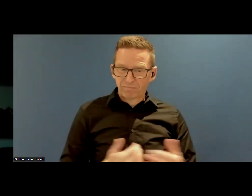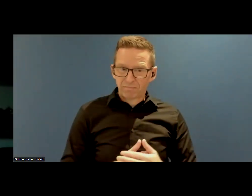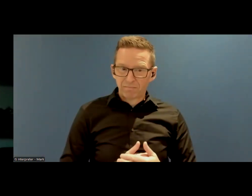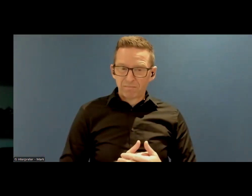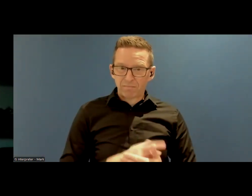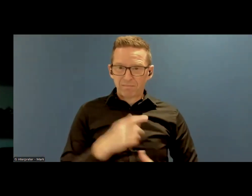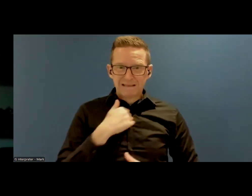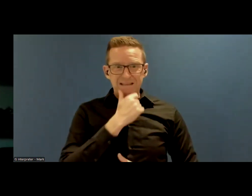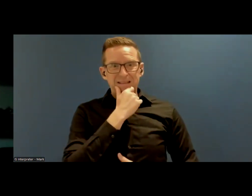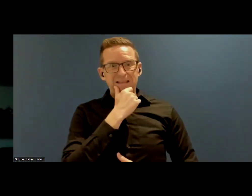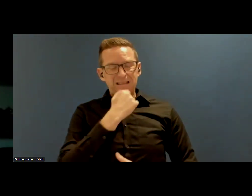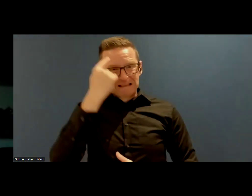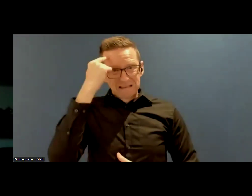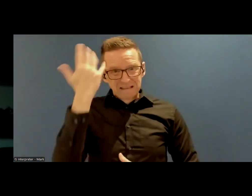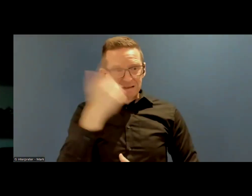the prevalent